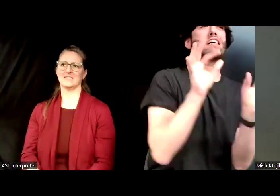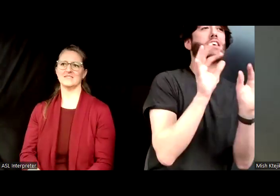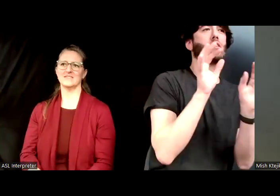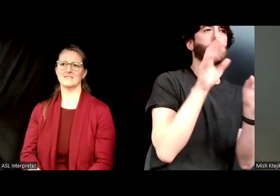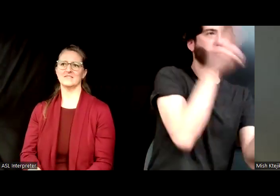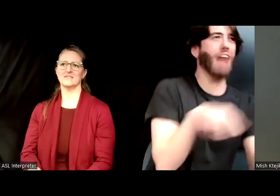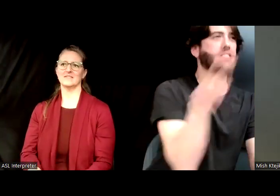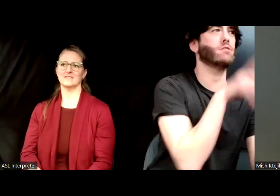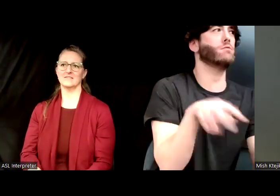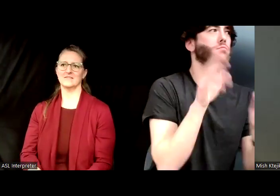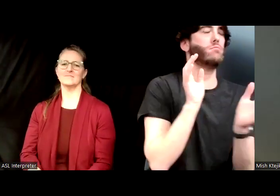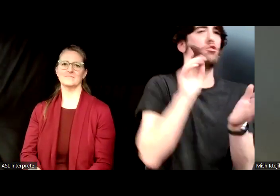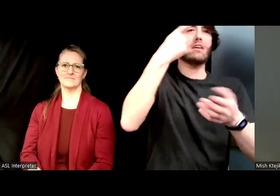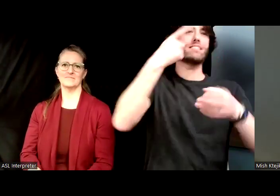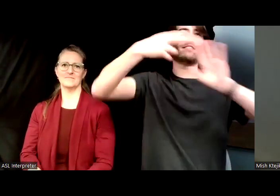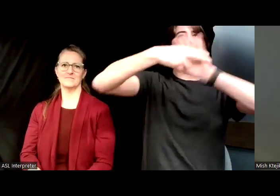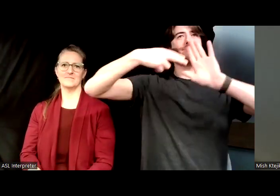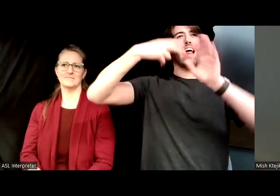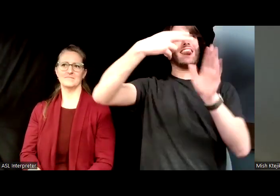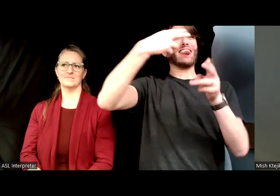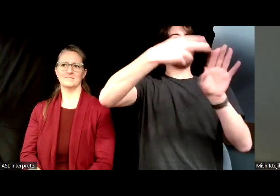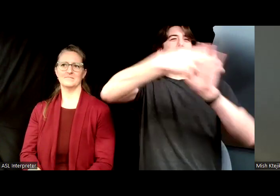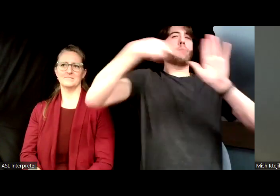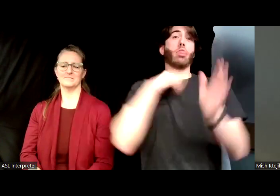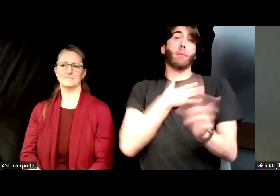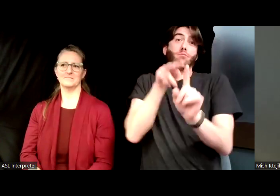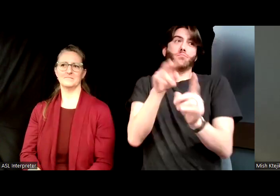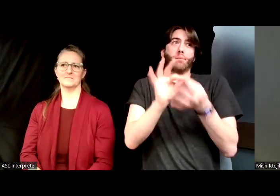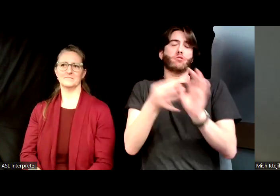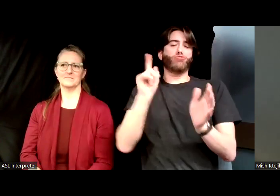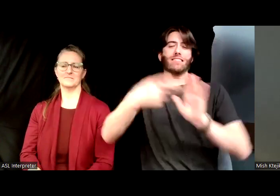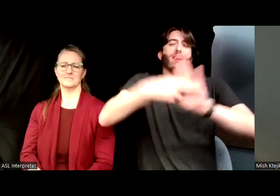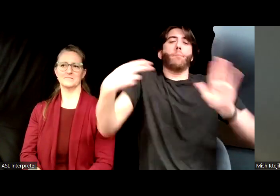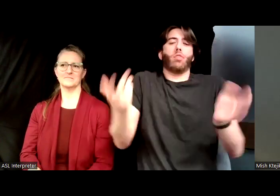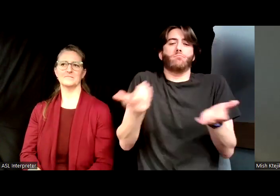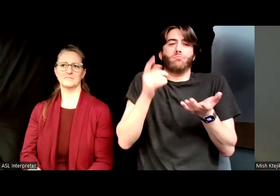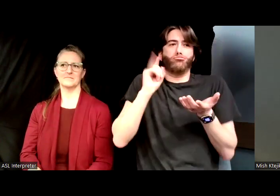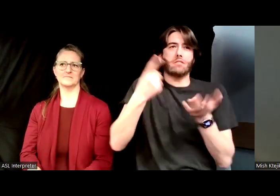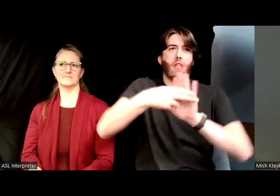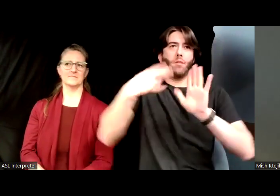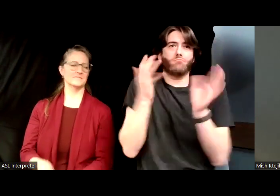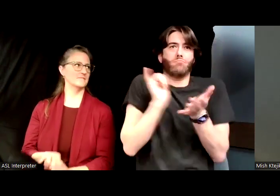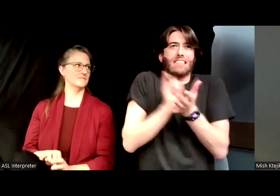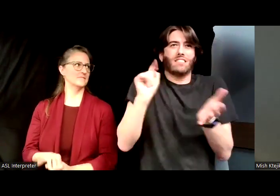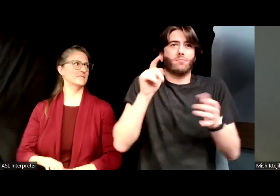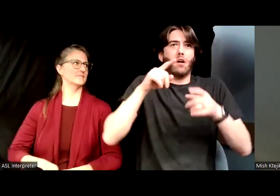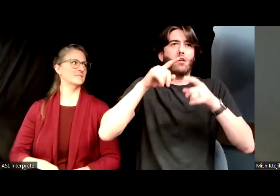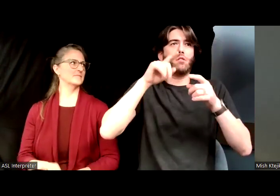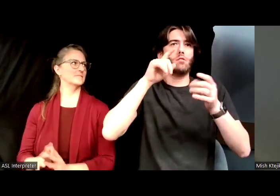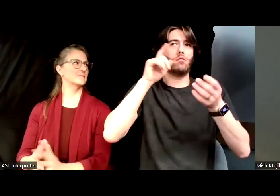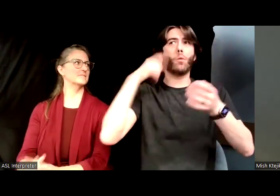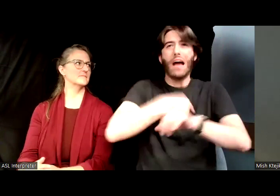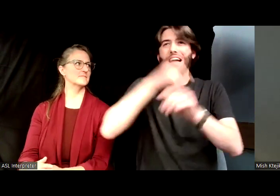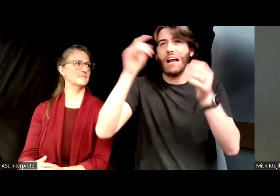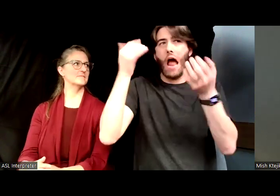But it will not be a requirement. It doesn't mean they have to supervise. It will just be more of a label and a